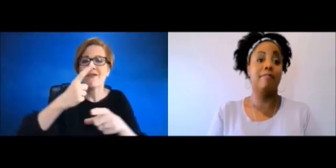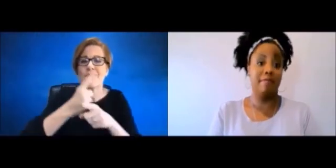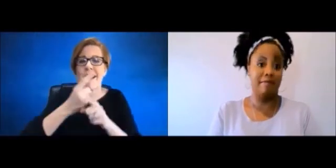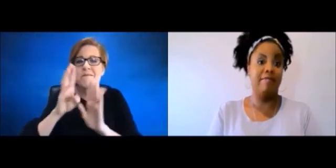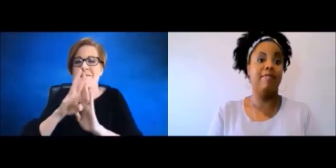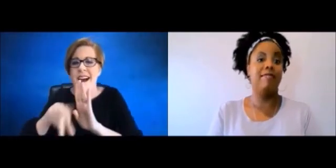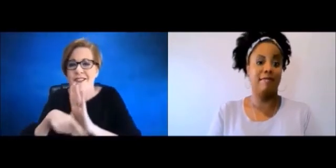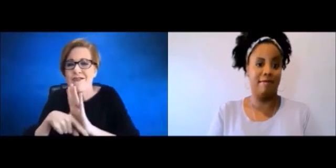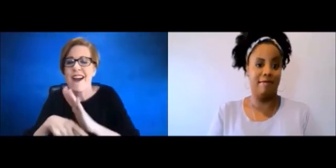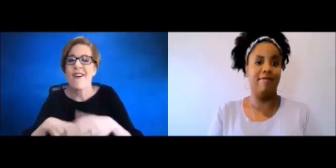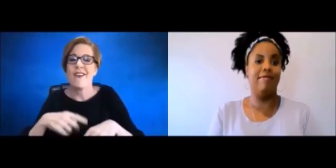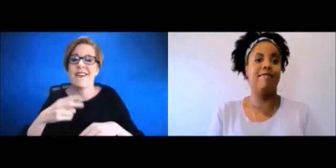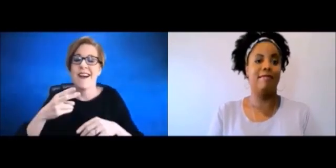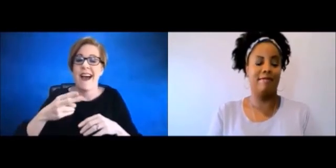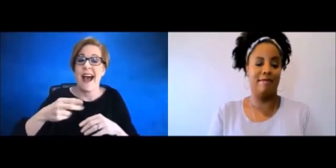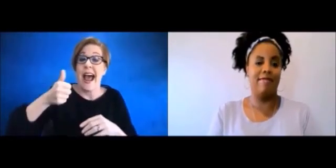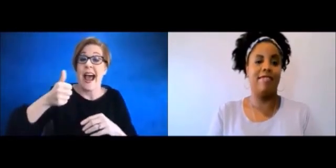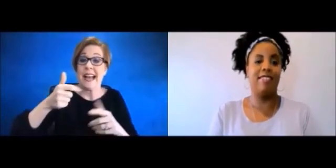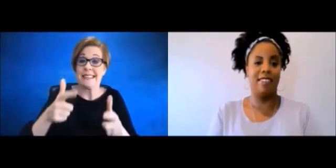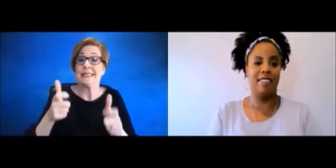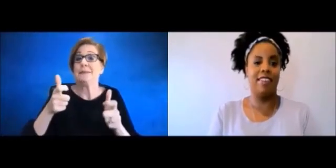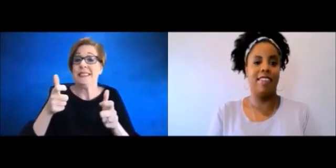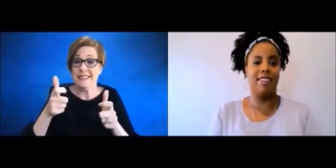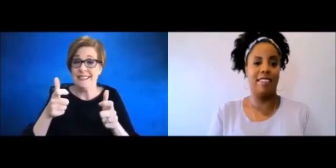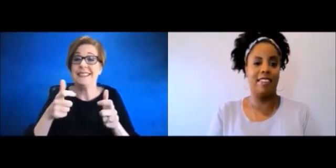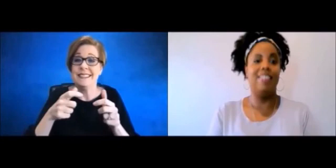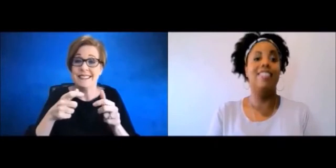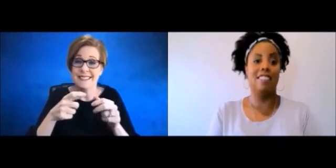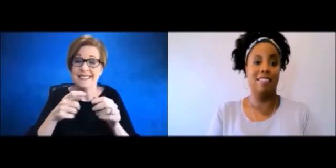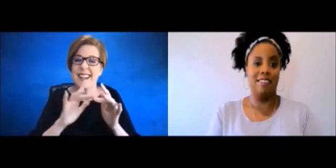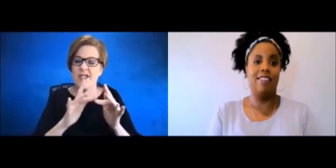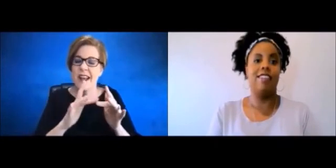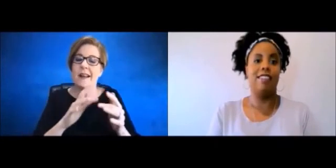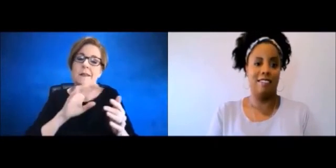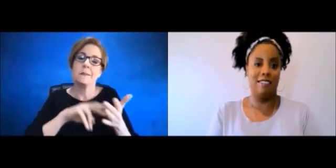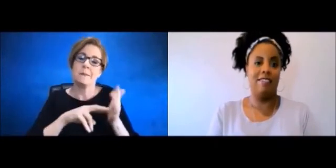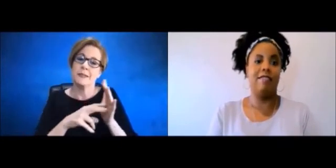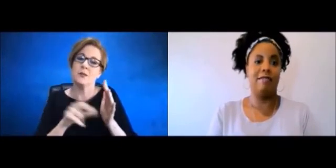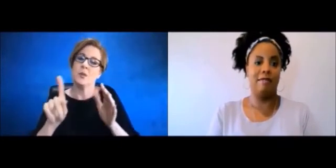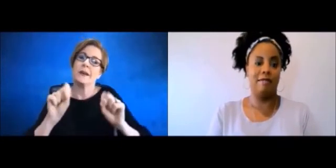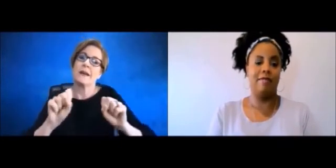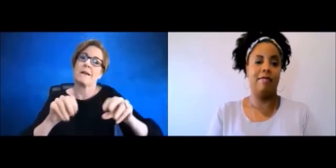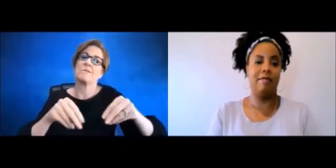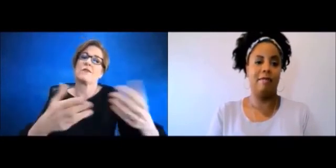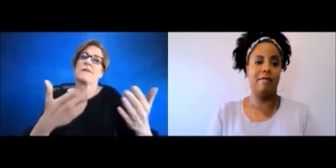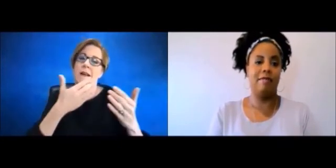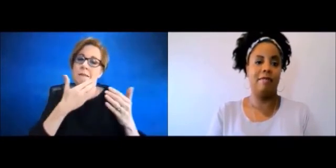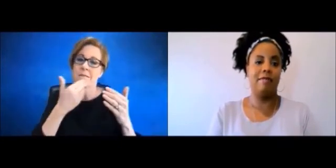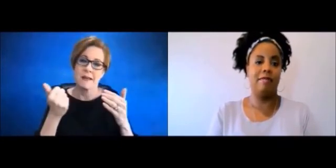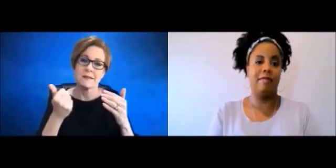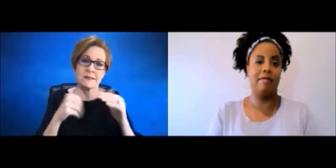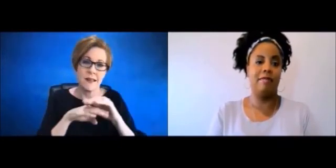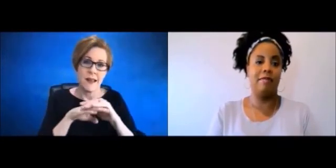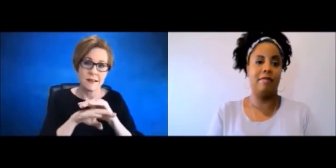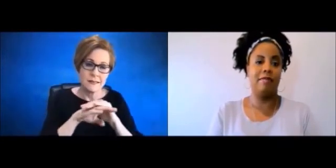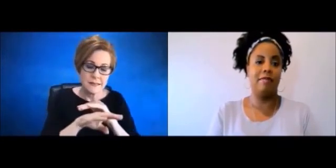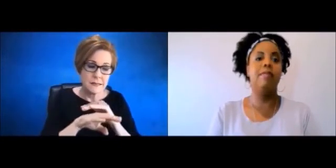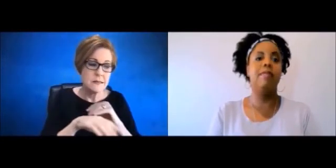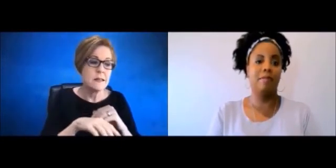have the highest speed internet you can have in your area. That just ensures that you can provide the best access. At the same